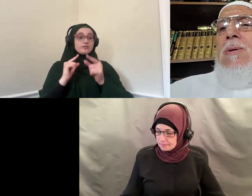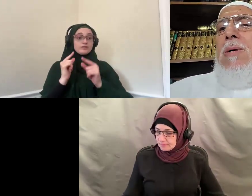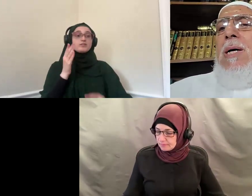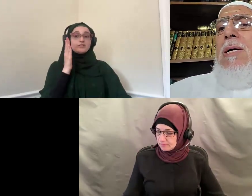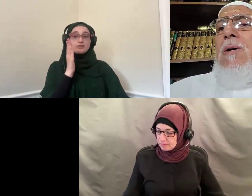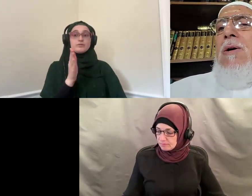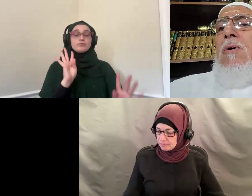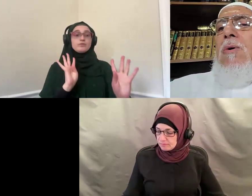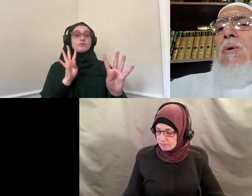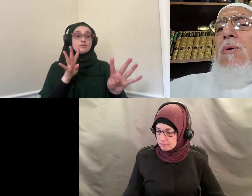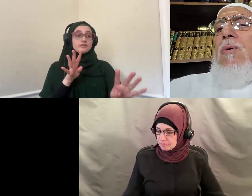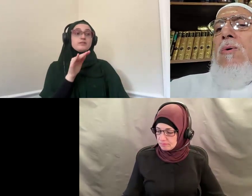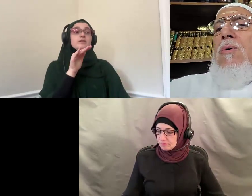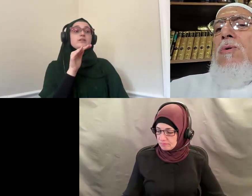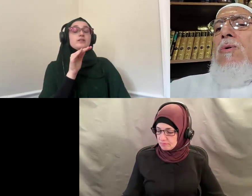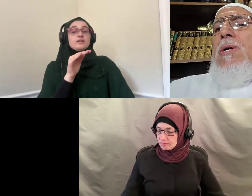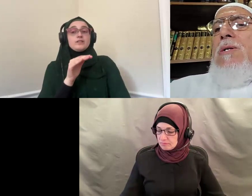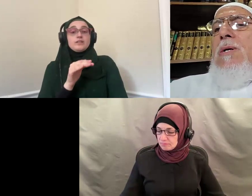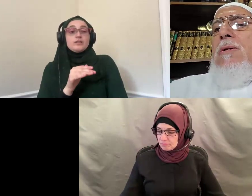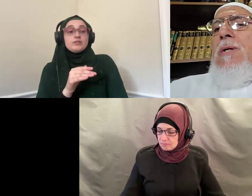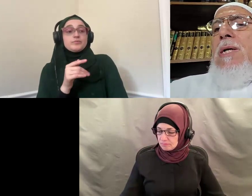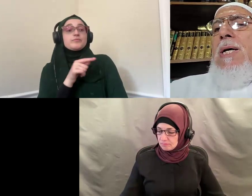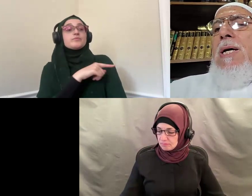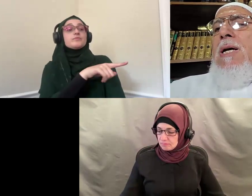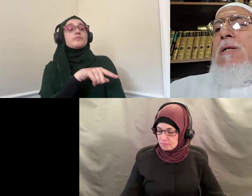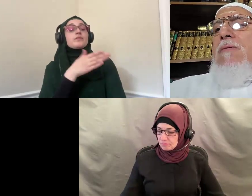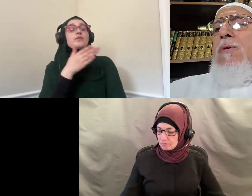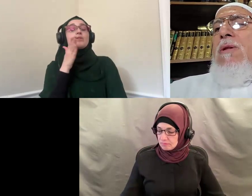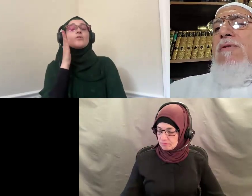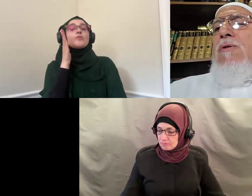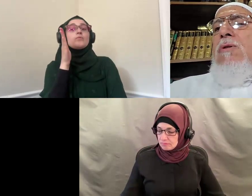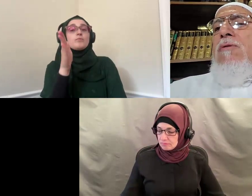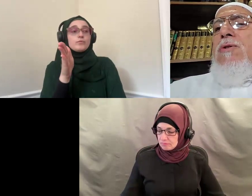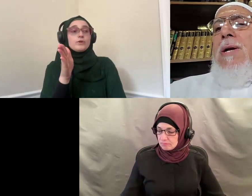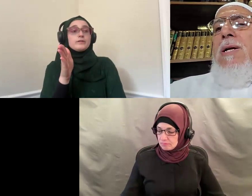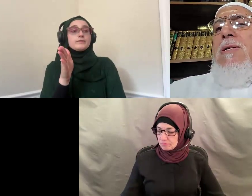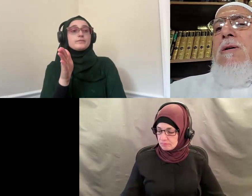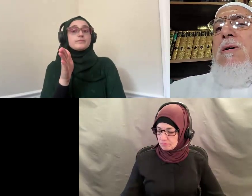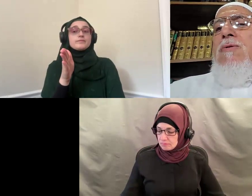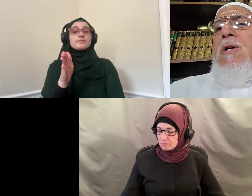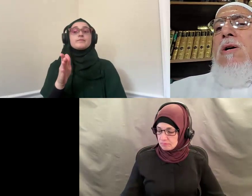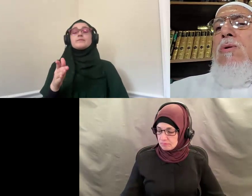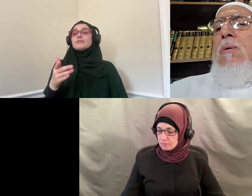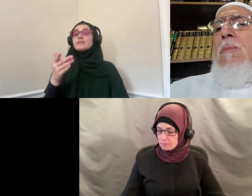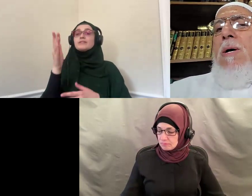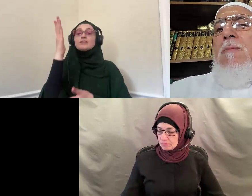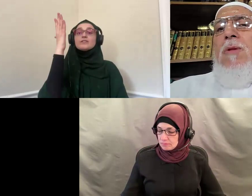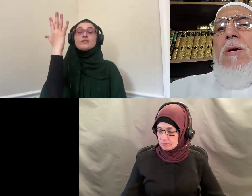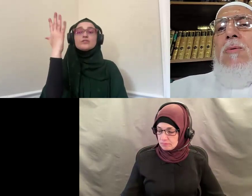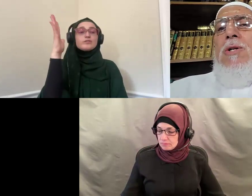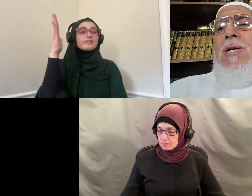deniers, okay? You will certainly eat from the fruit of trees of